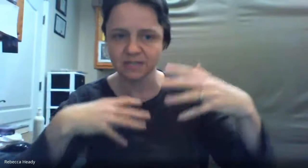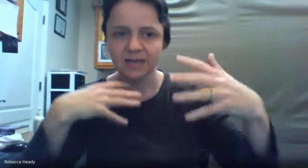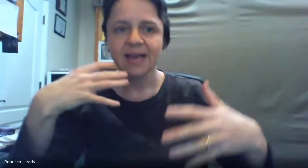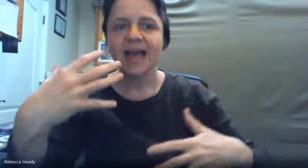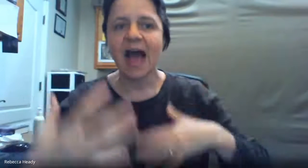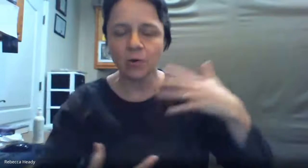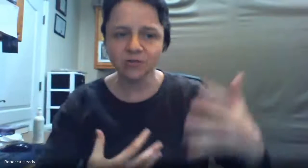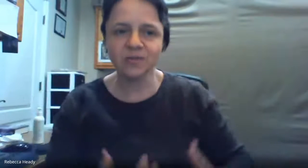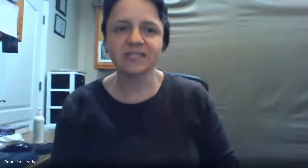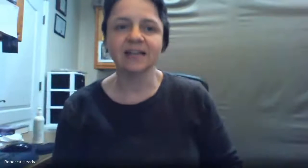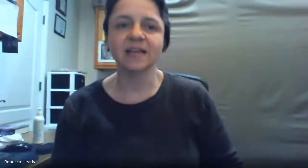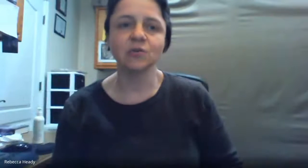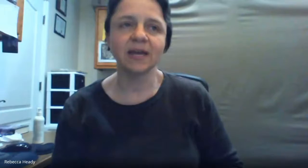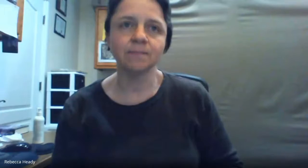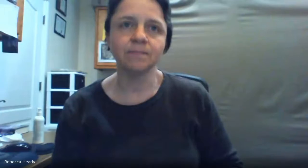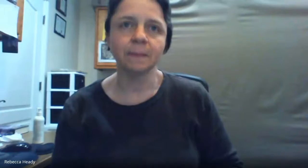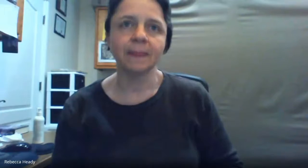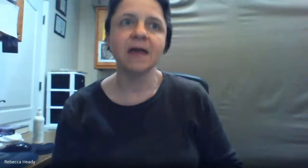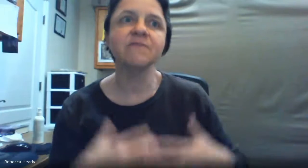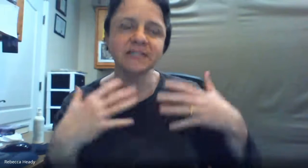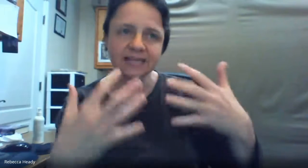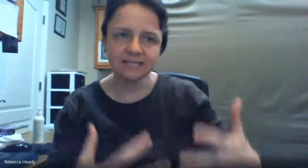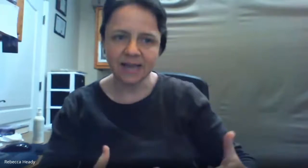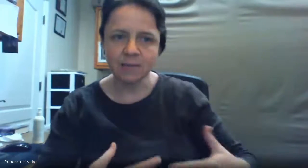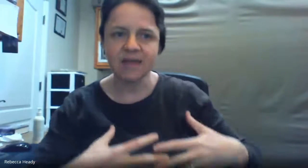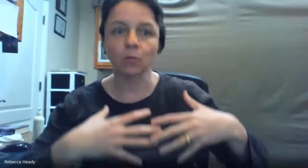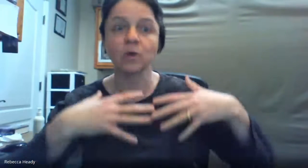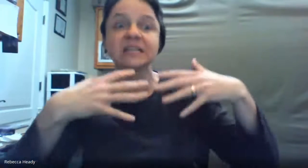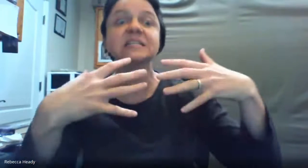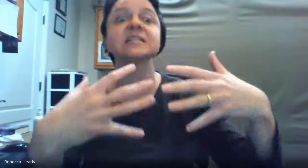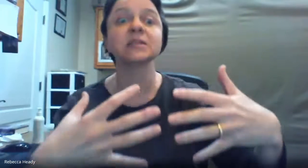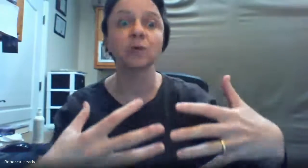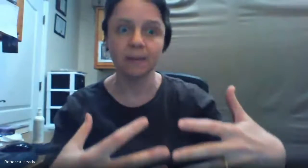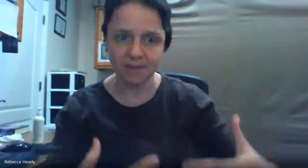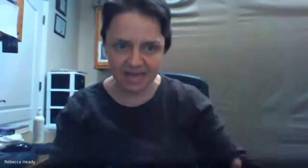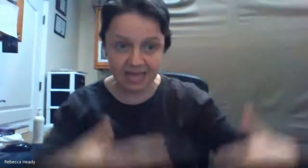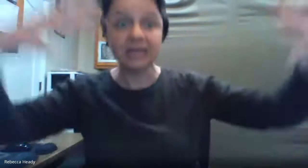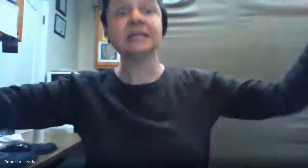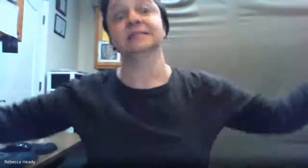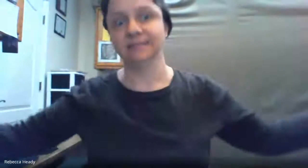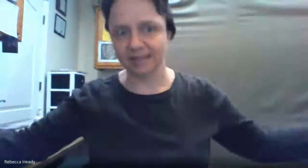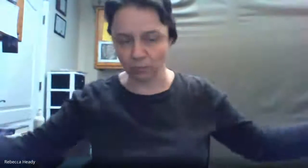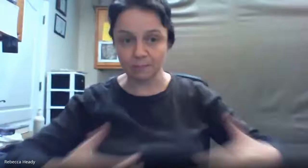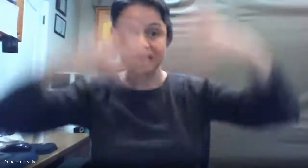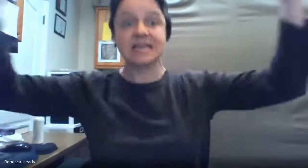just how you do the sign. Like you can emphasize a sign and make it really, really big, like really big